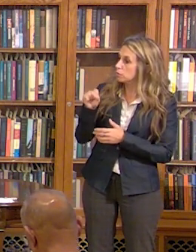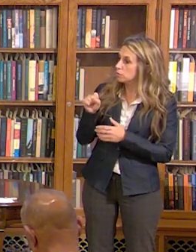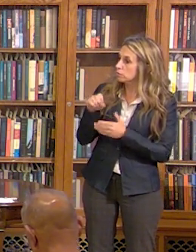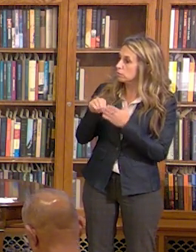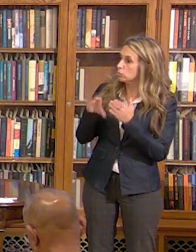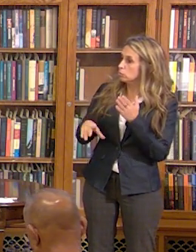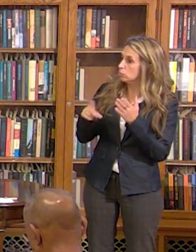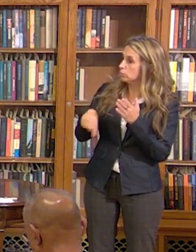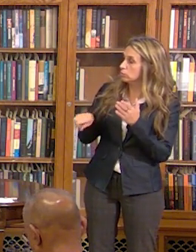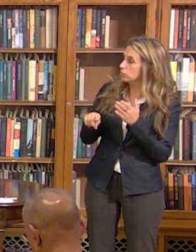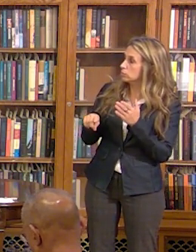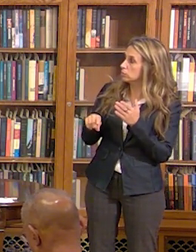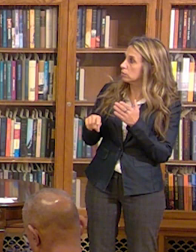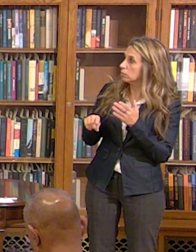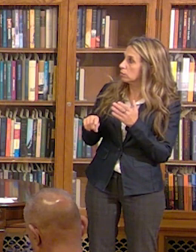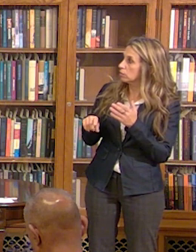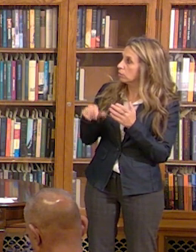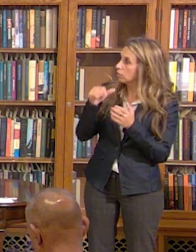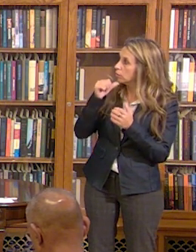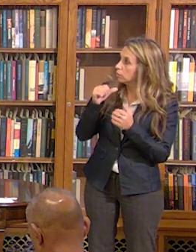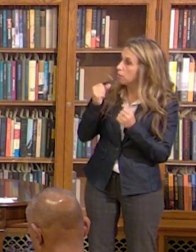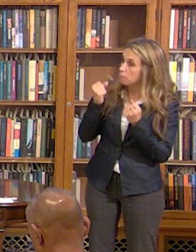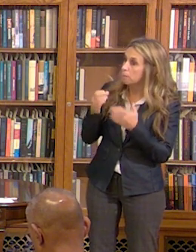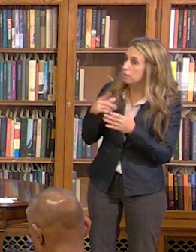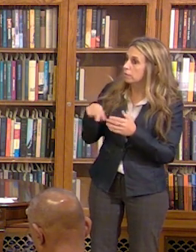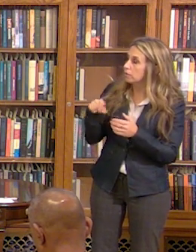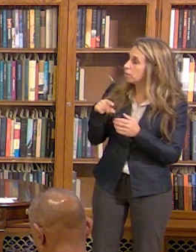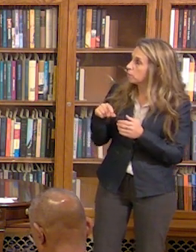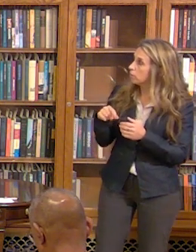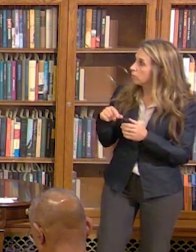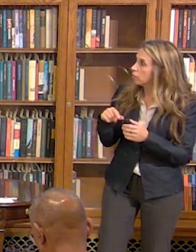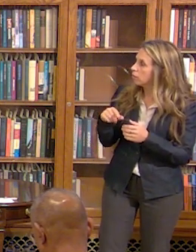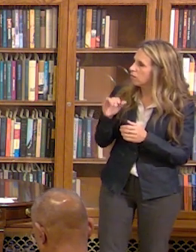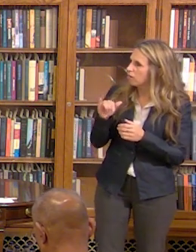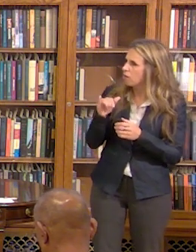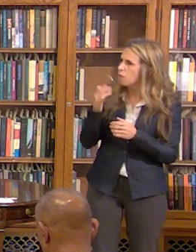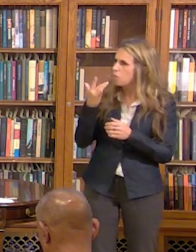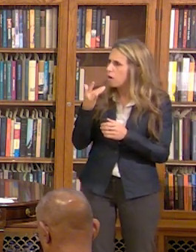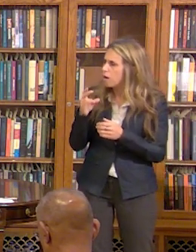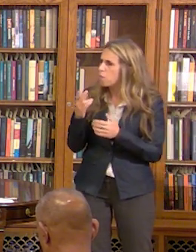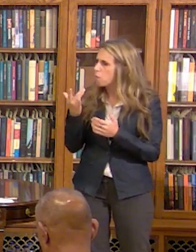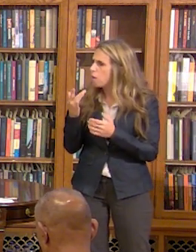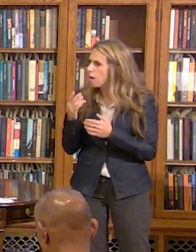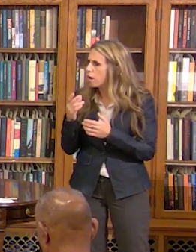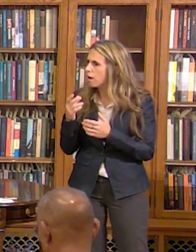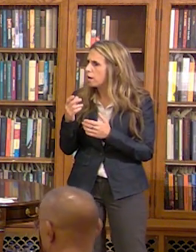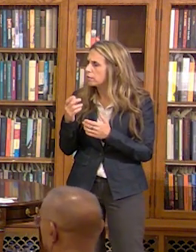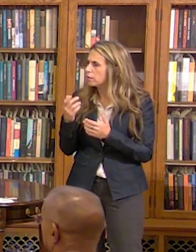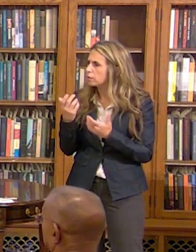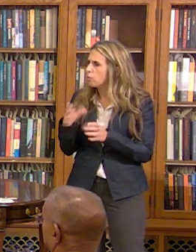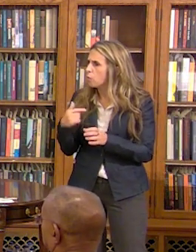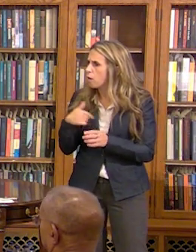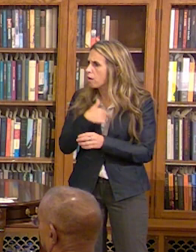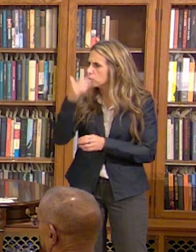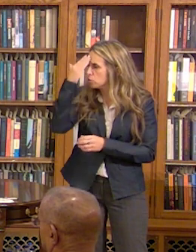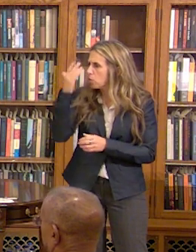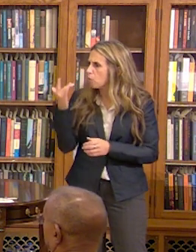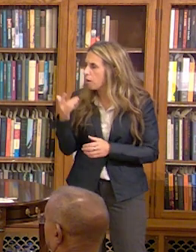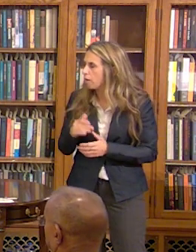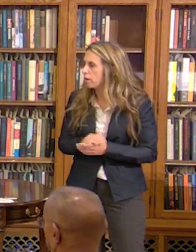the students a lot of them don't understand why why do they not want us to